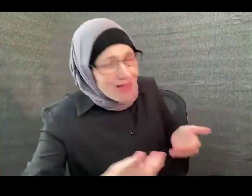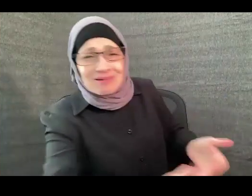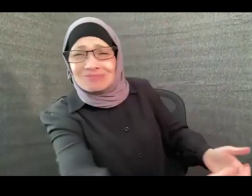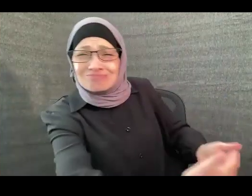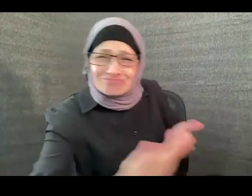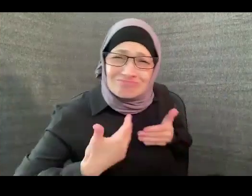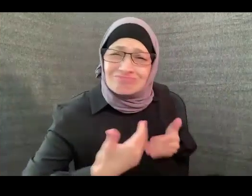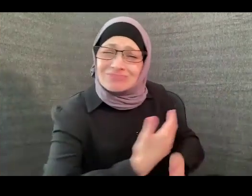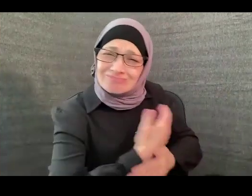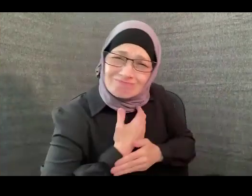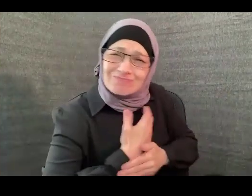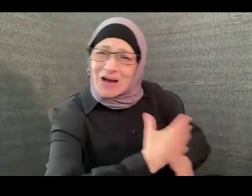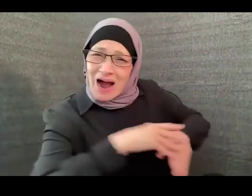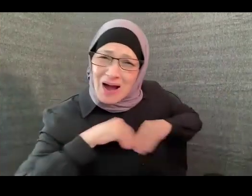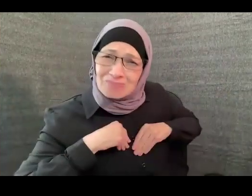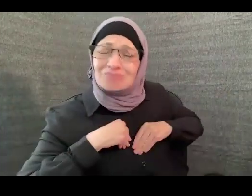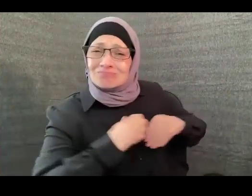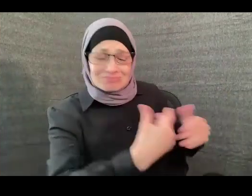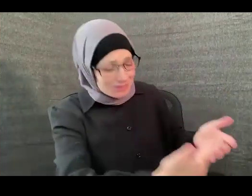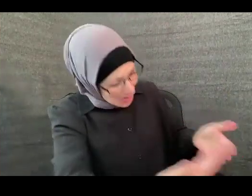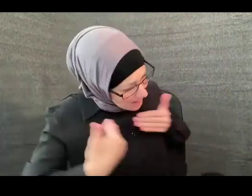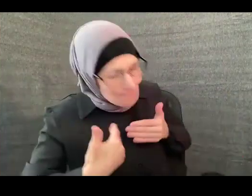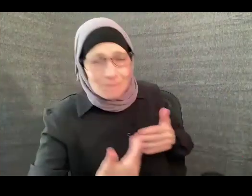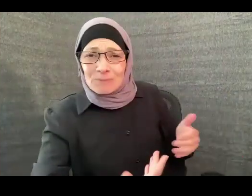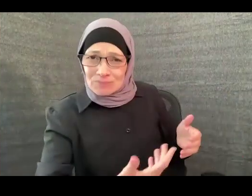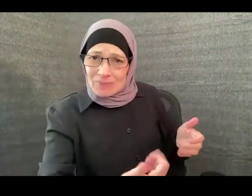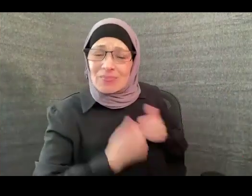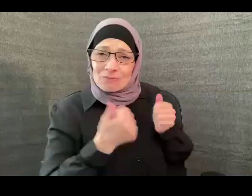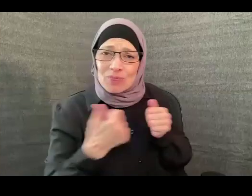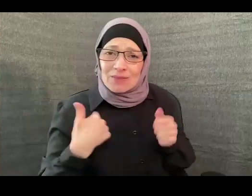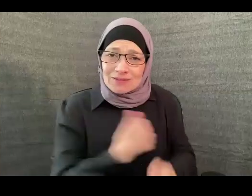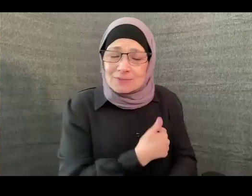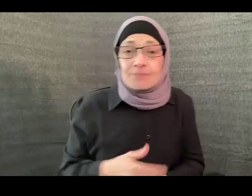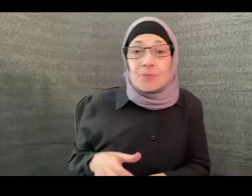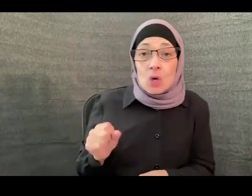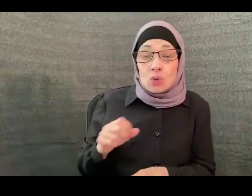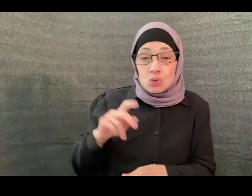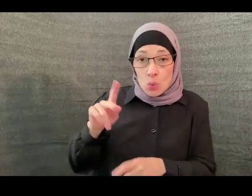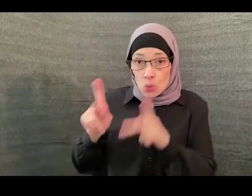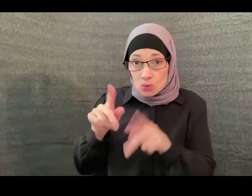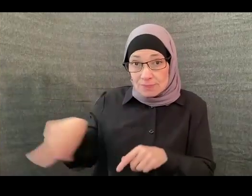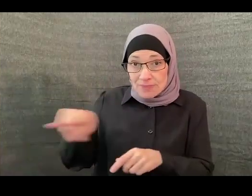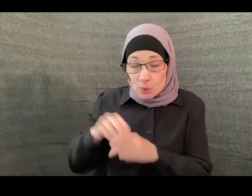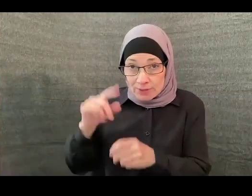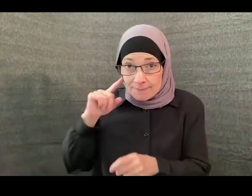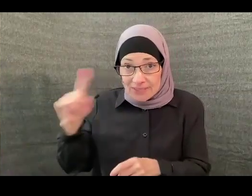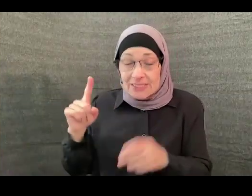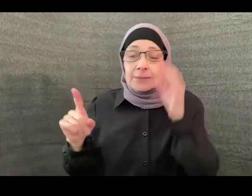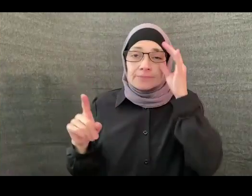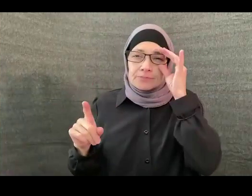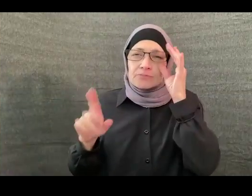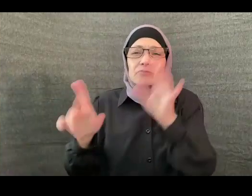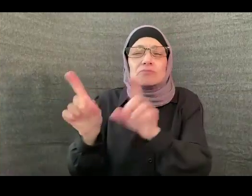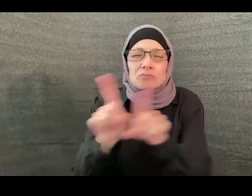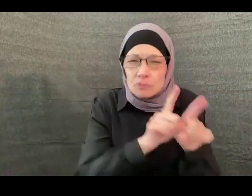The description of the people of Medina, those who have settled Medina before. Oh, by the way, when the Quran talks about the